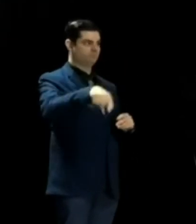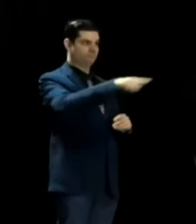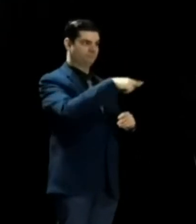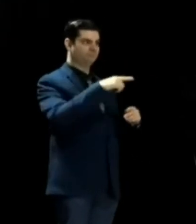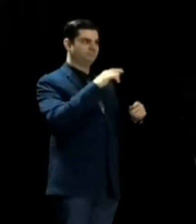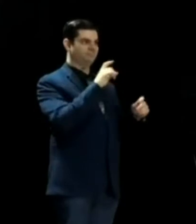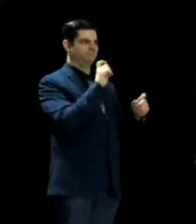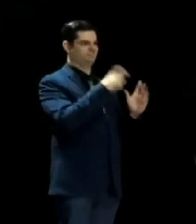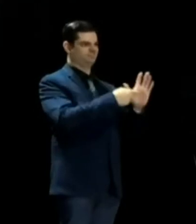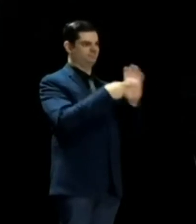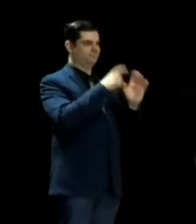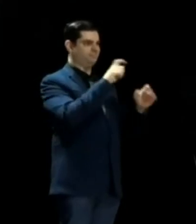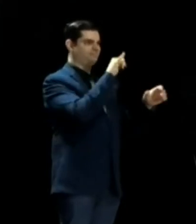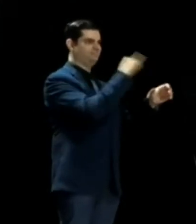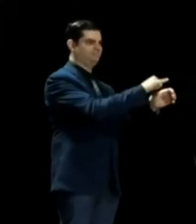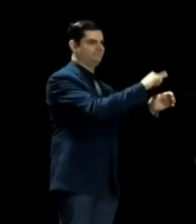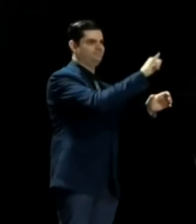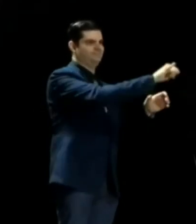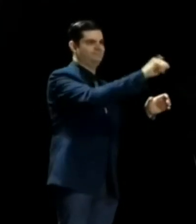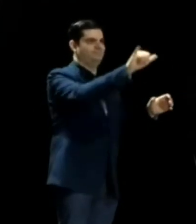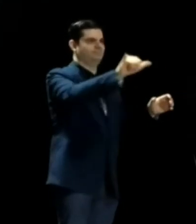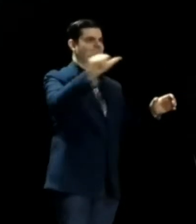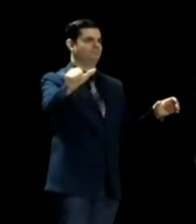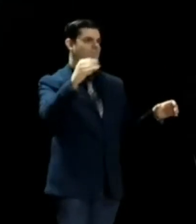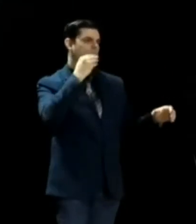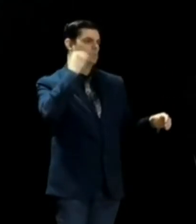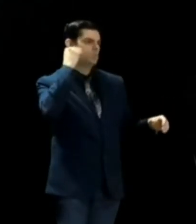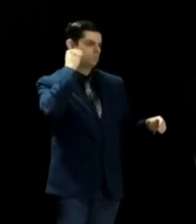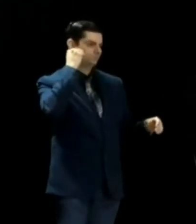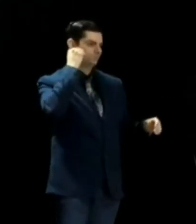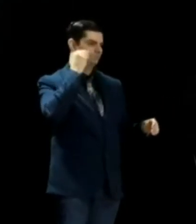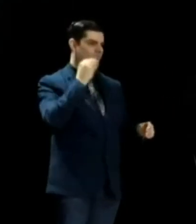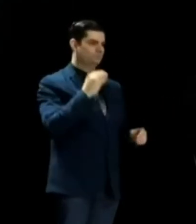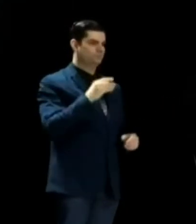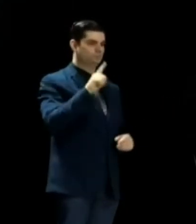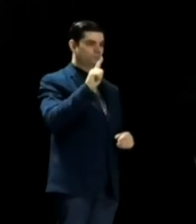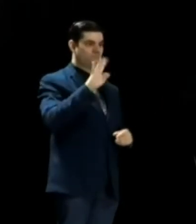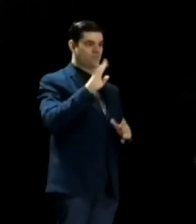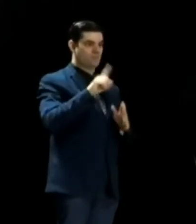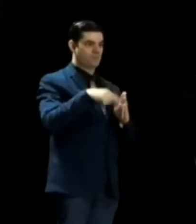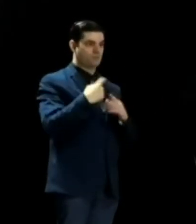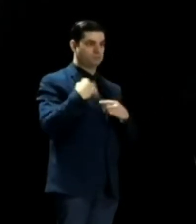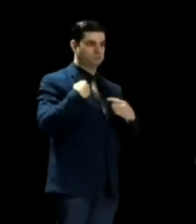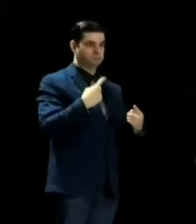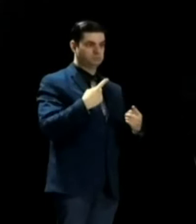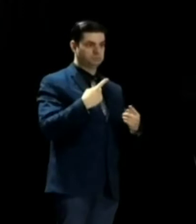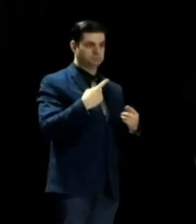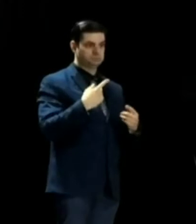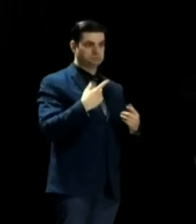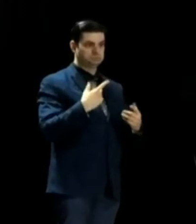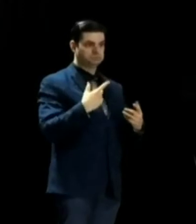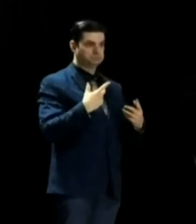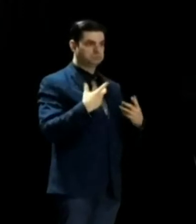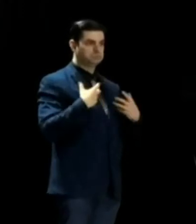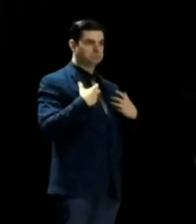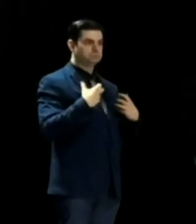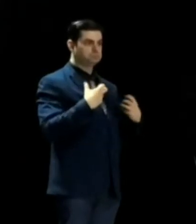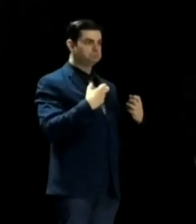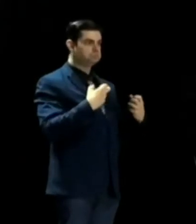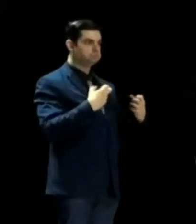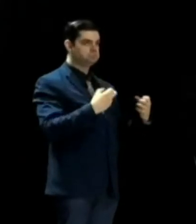with recoveries over the last 24 hours, but bear with us. Thank you, especially everybody in a quarantine that's